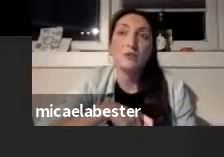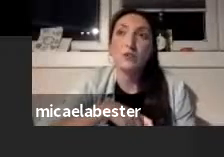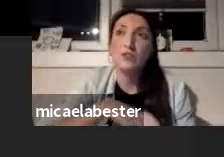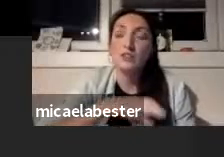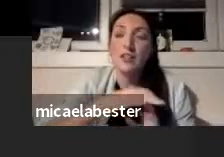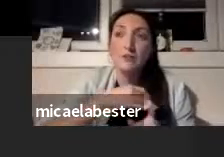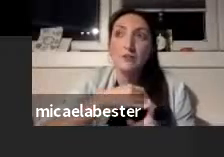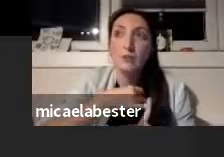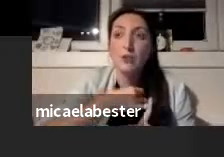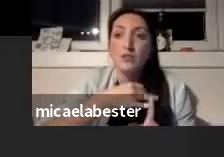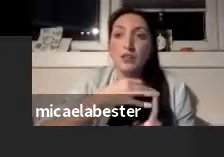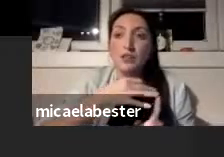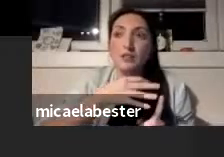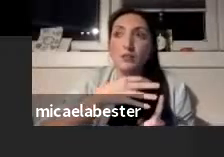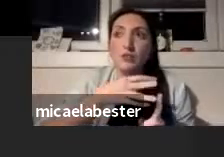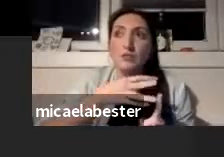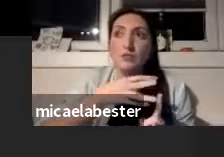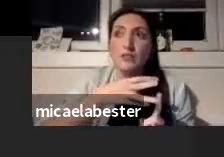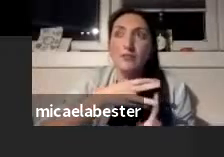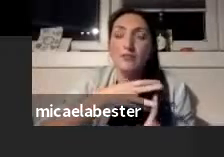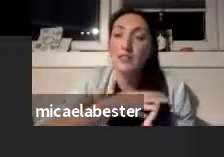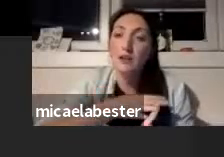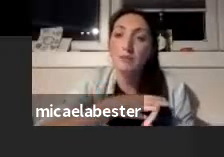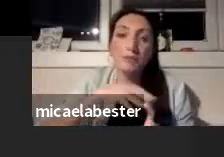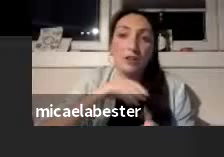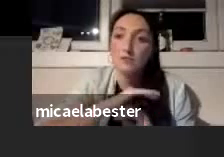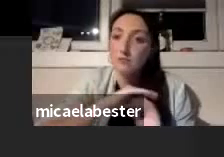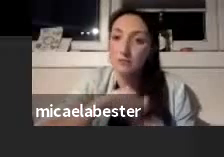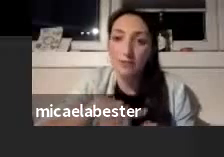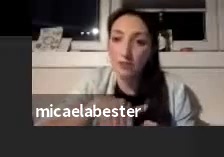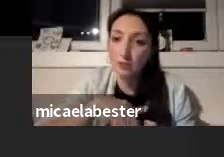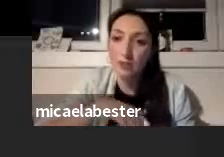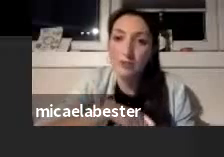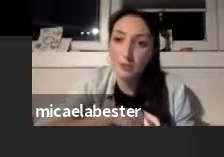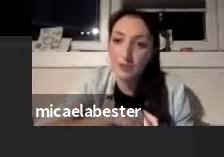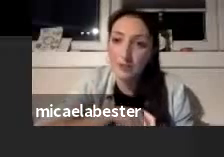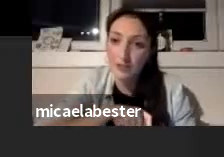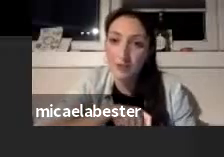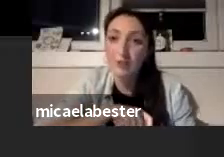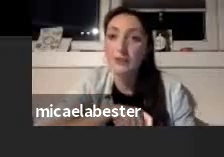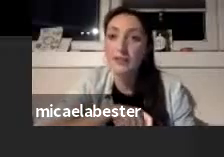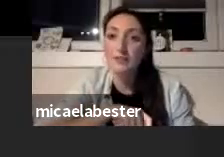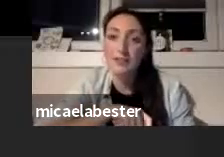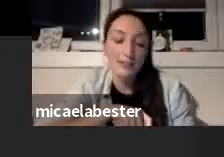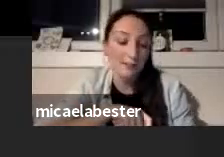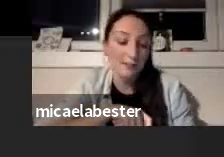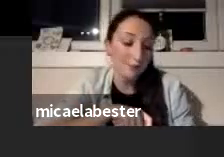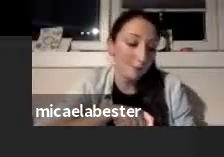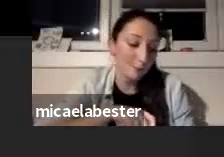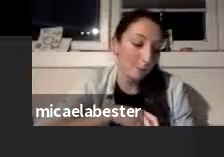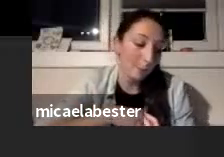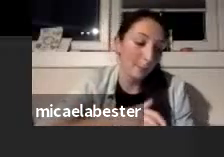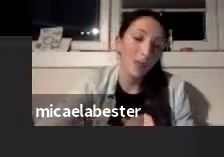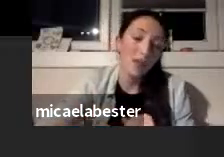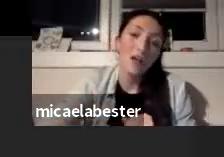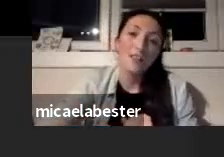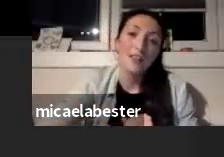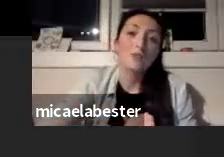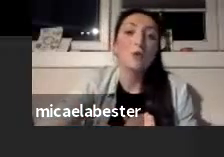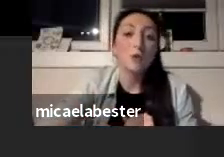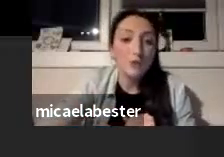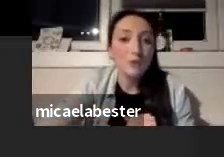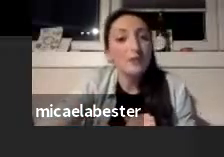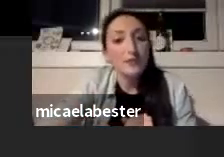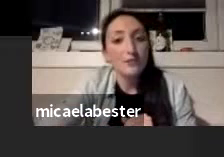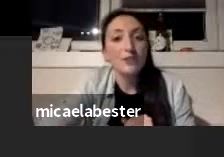And of course, deaf, mute, or deaf and dumb are never to be used because they're extremely offensive.